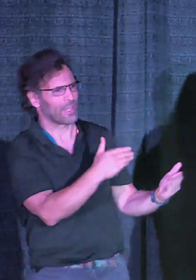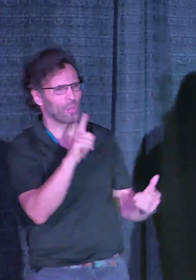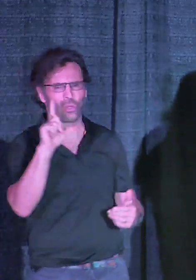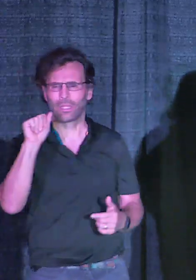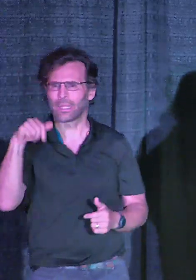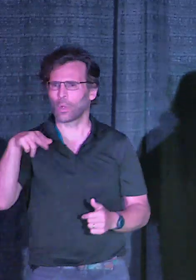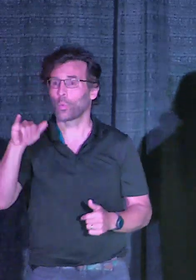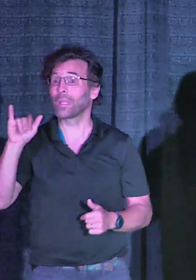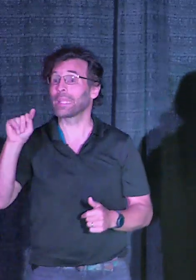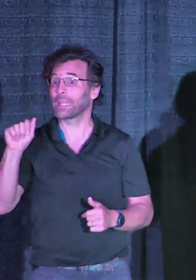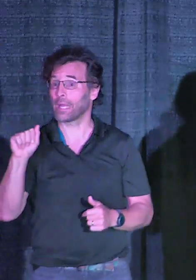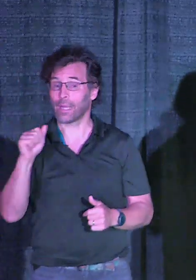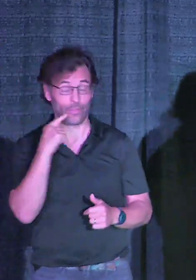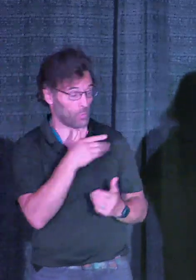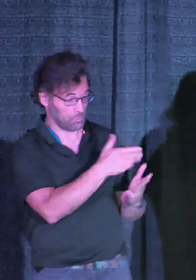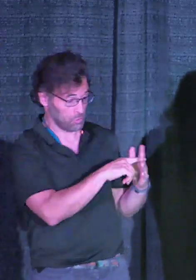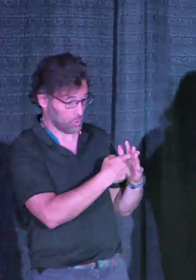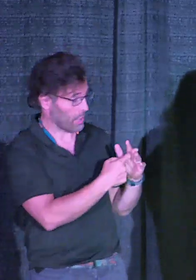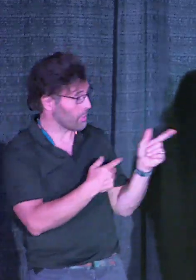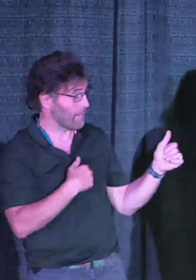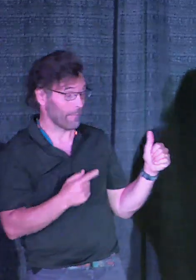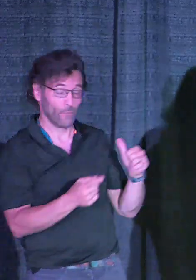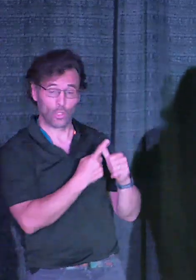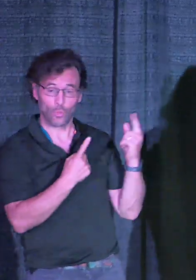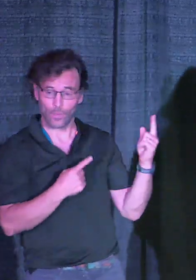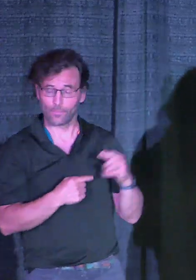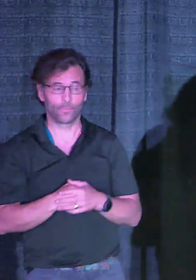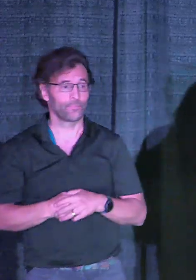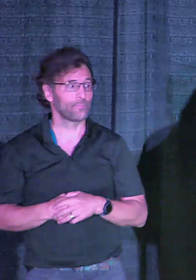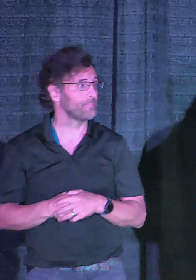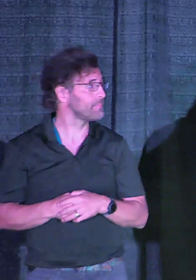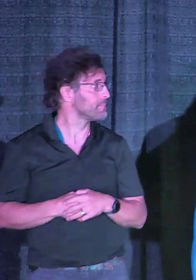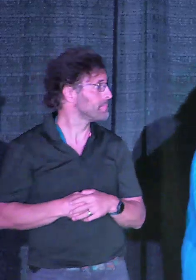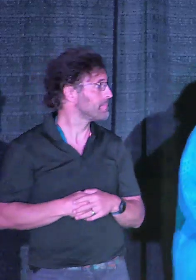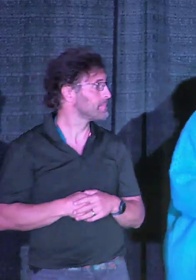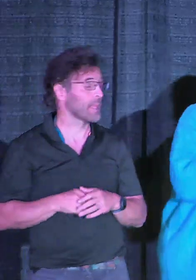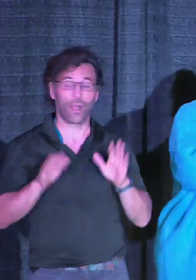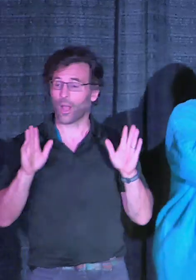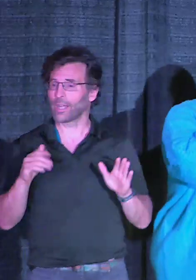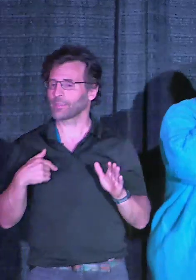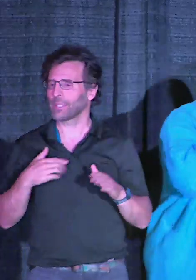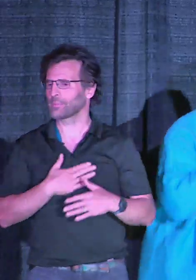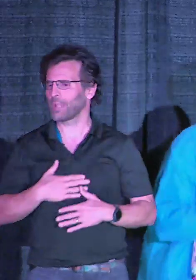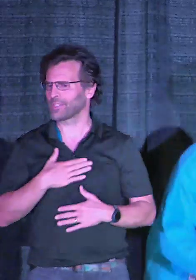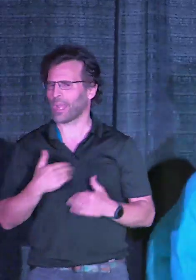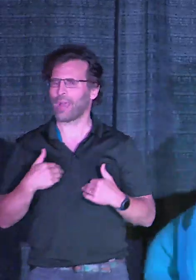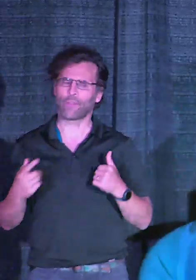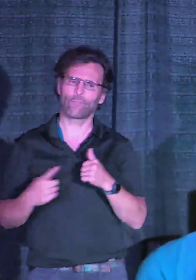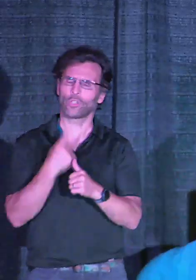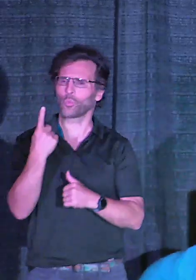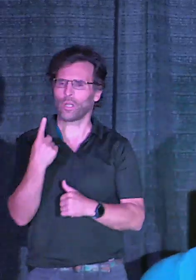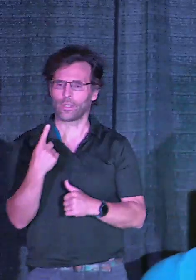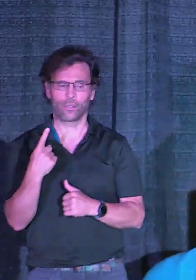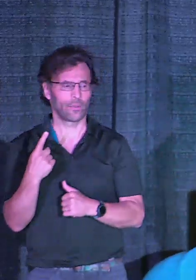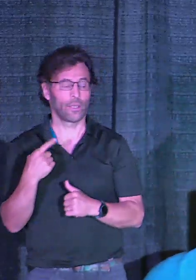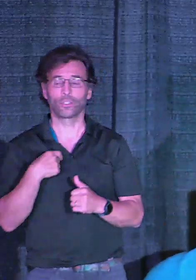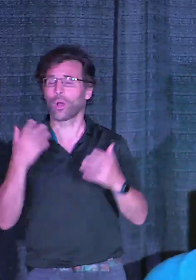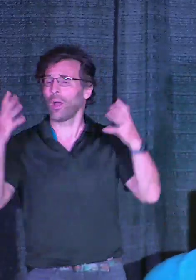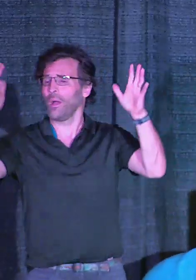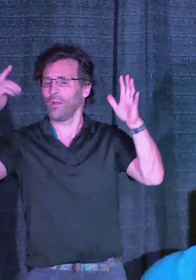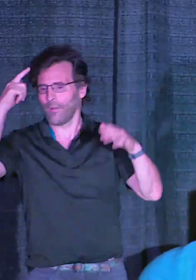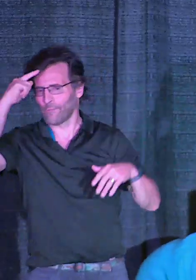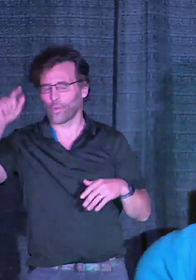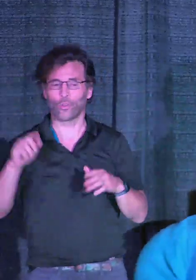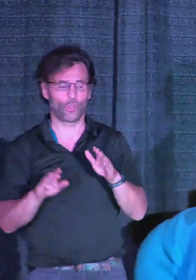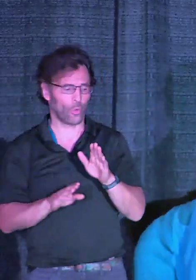Well, I think you can kick it off. You've got the first one. Awesome, and it is a pleasure to have the very first one. So let's give it up for the